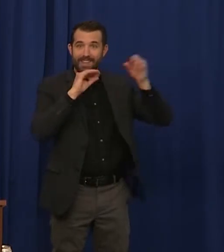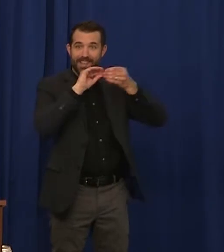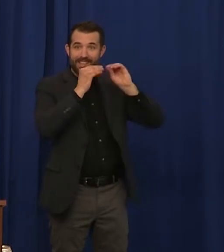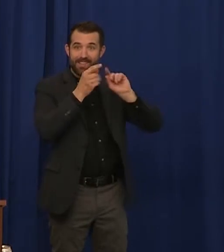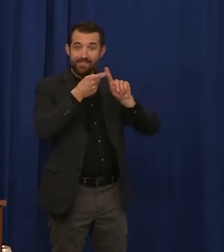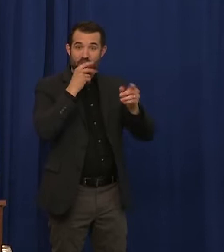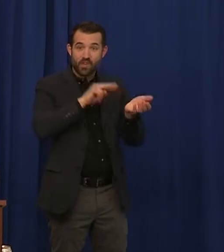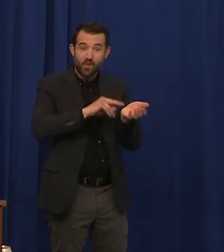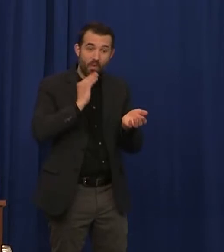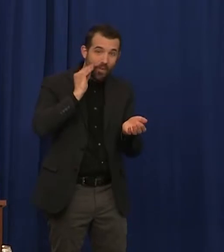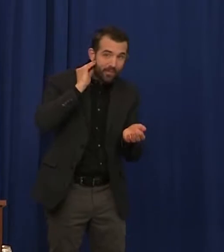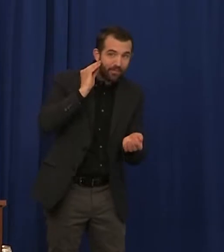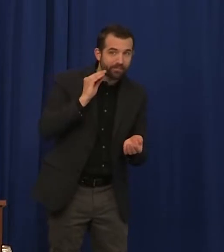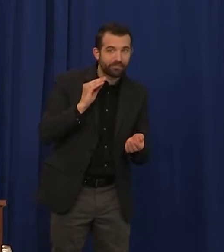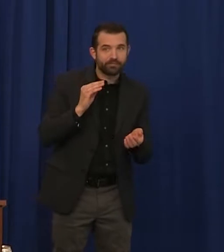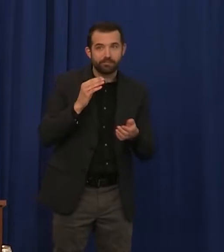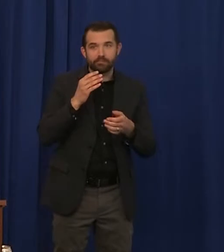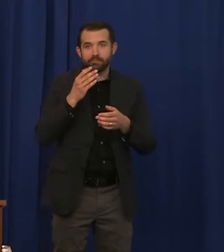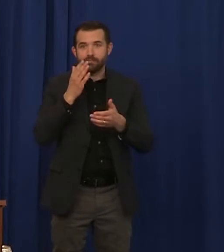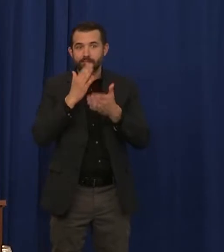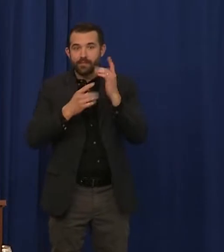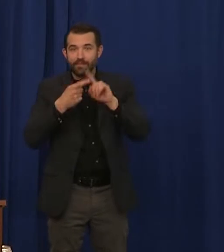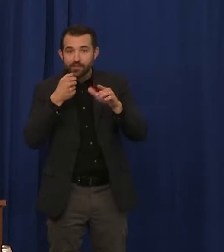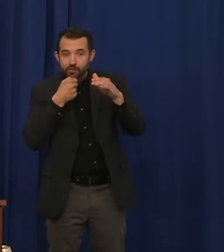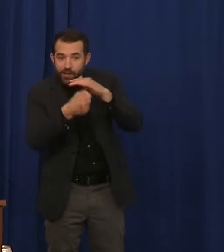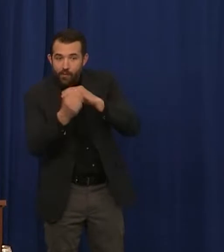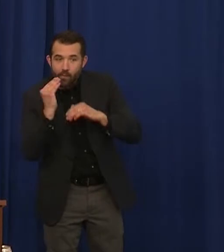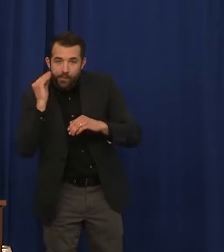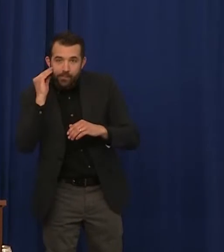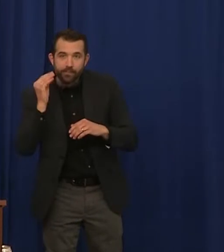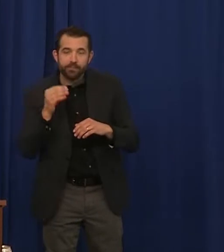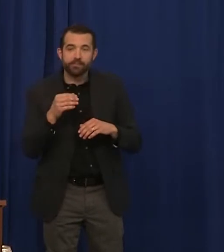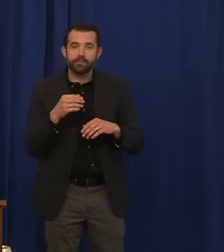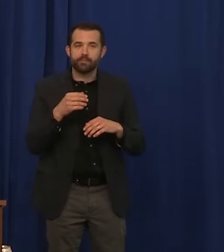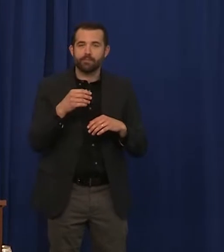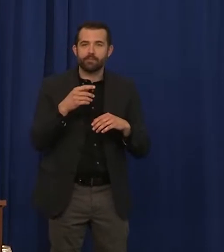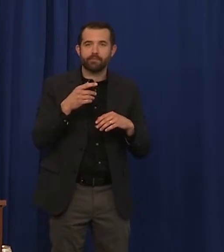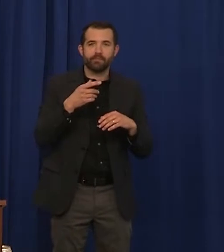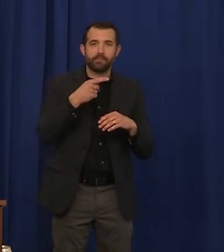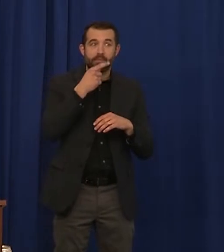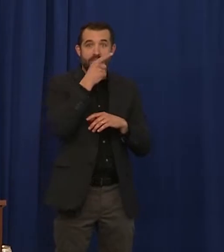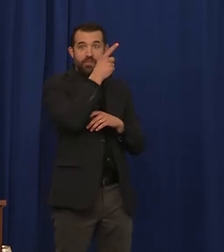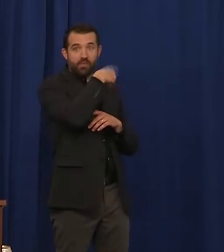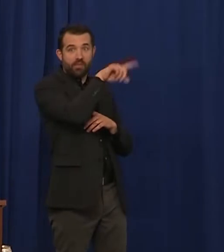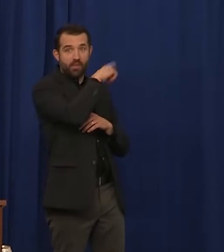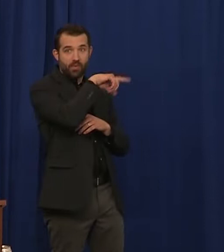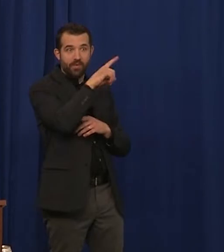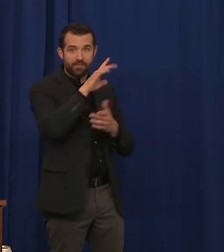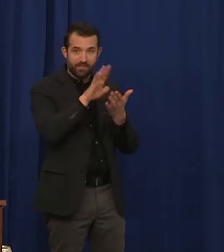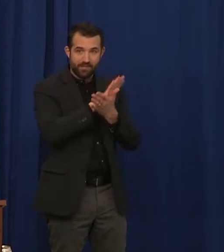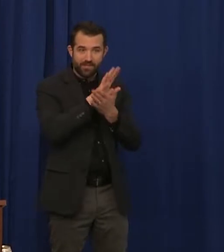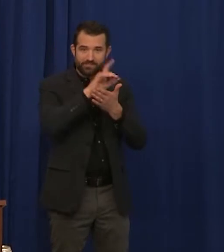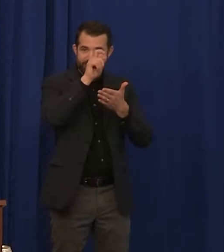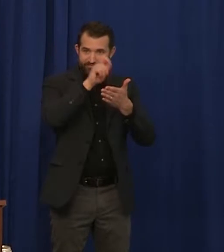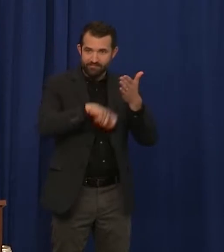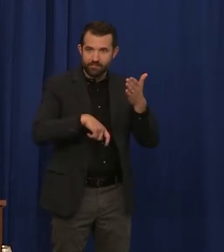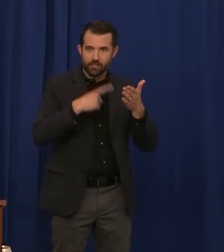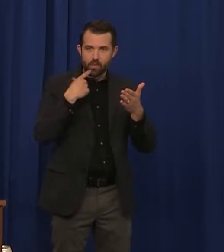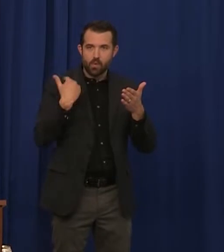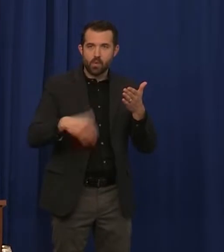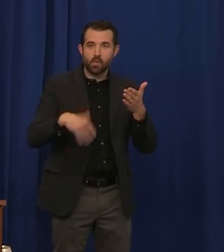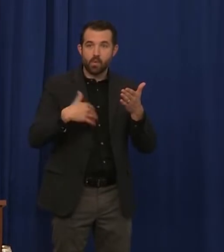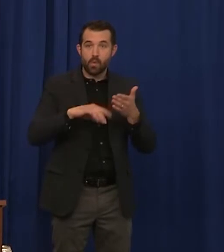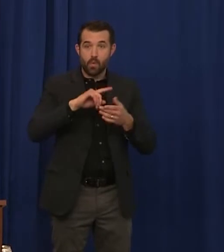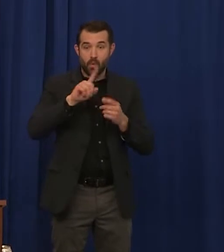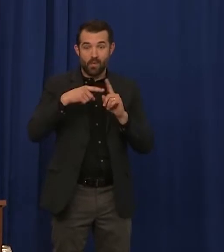others in elsewhere. We're learning a bit more, but I think it's also highlighting the challenges of preventing transmission once it's been introduced